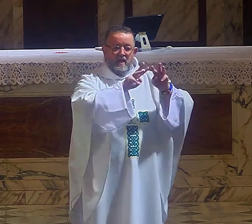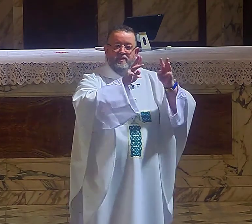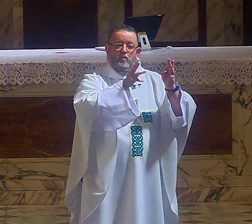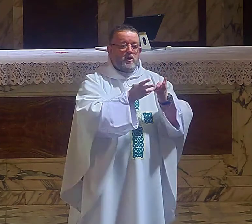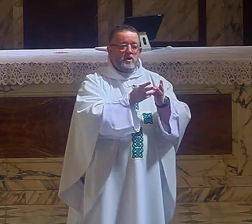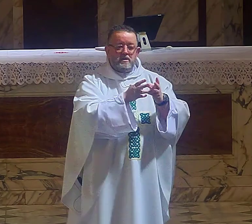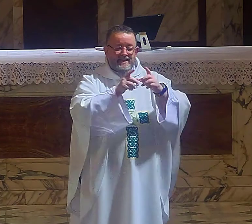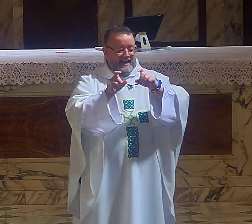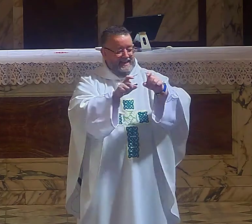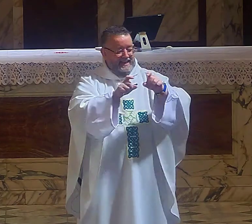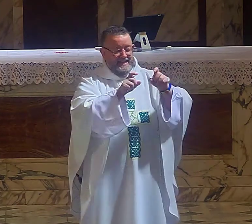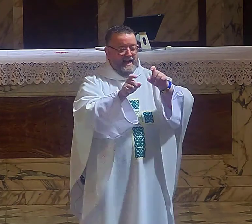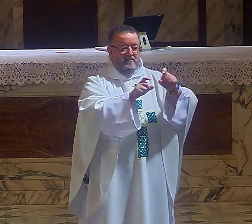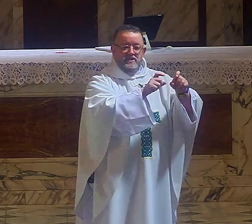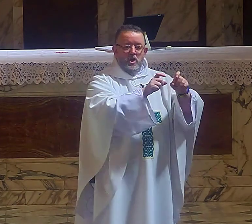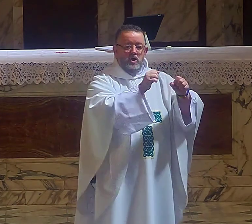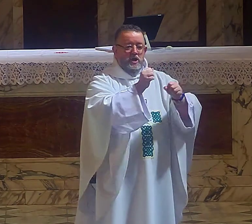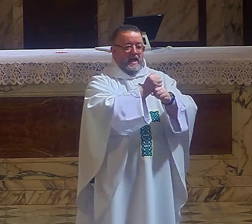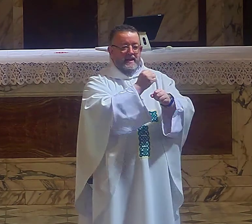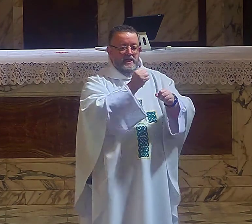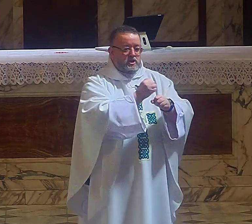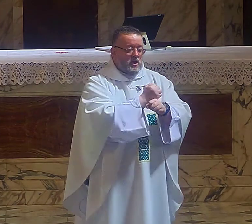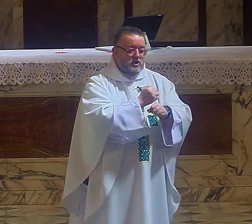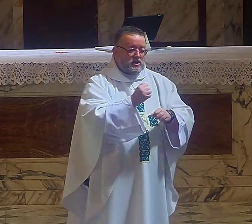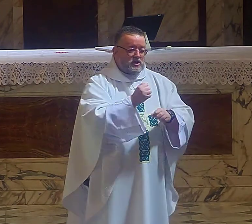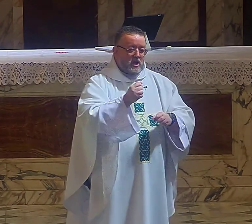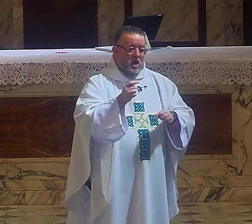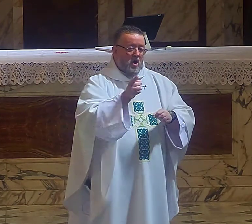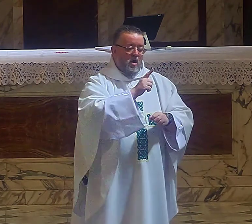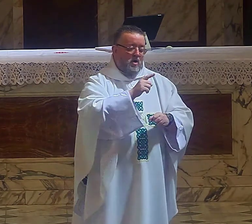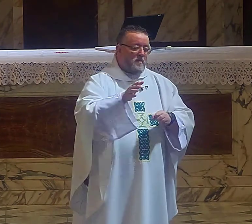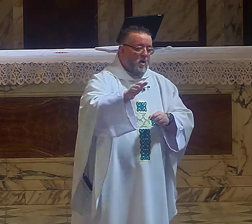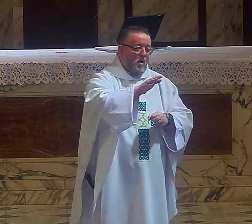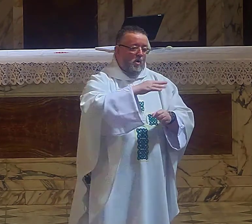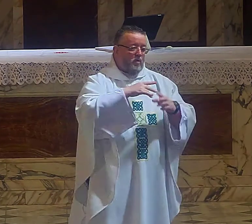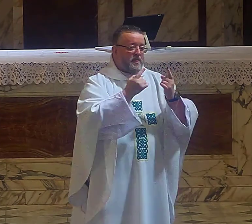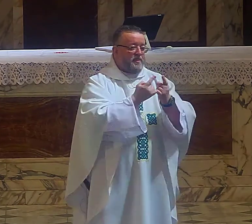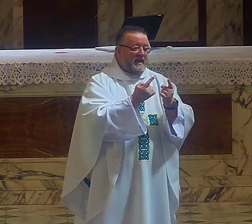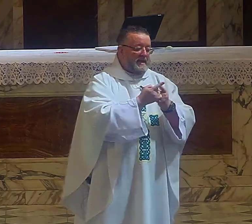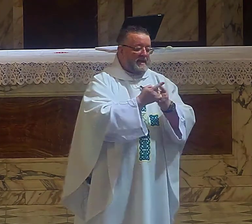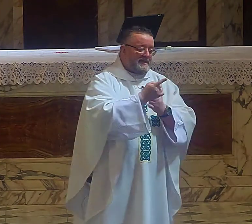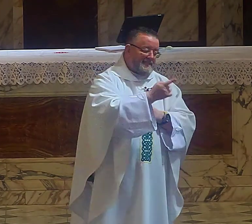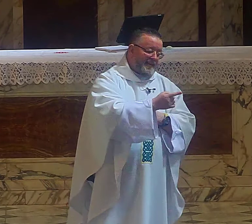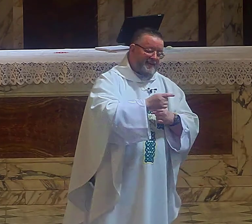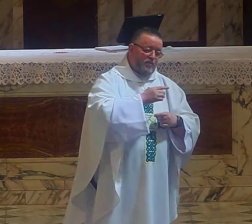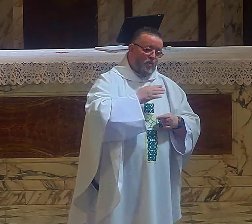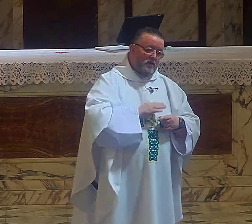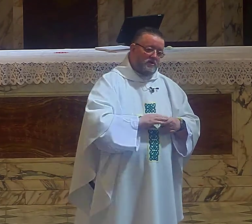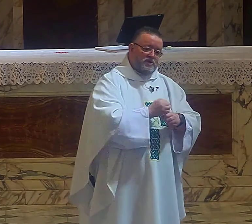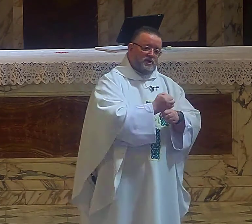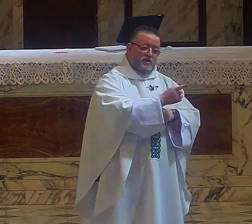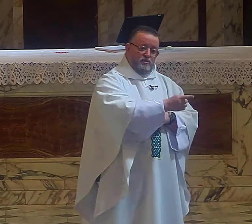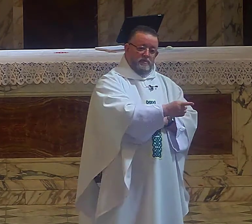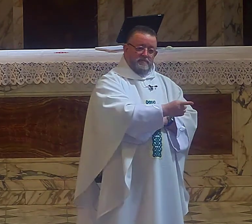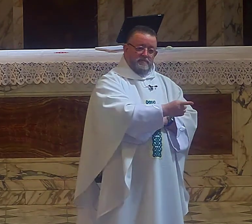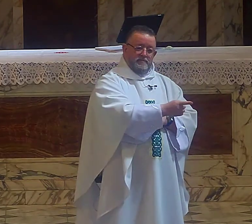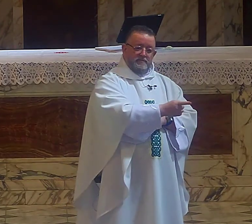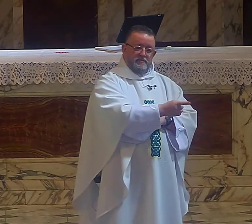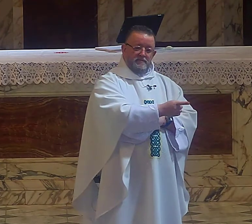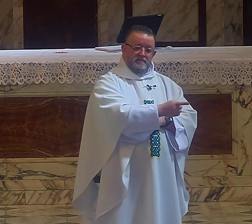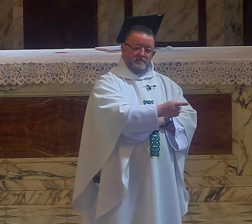And the world, it carries on and it does all the things that it wants to do.